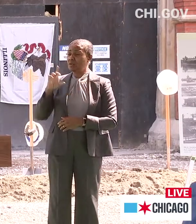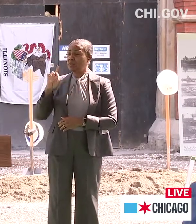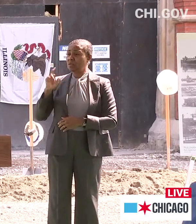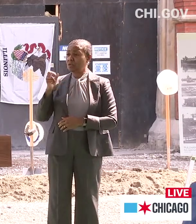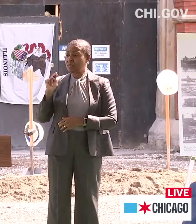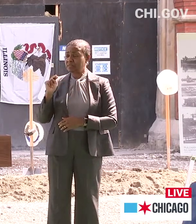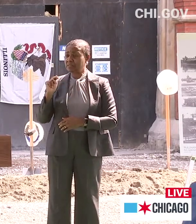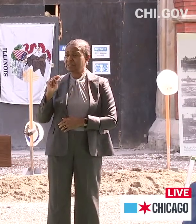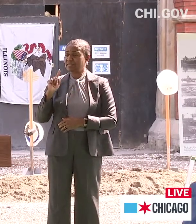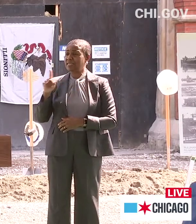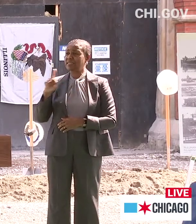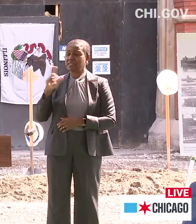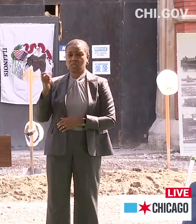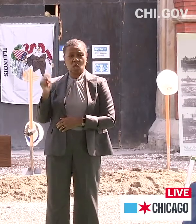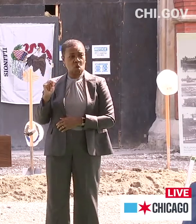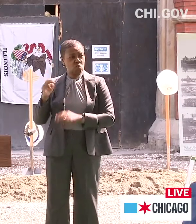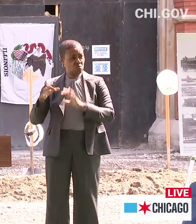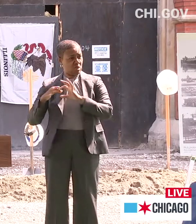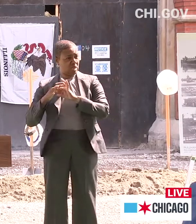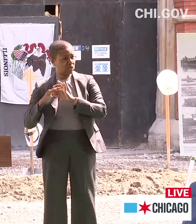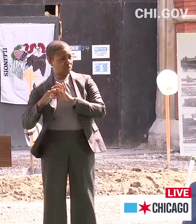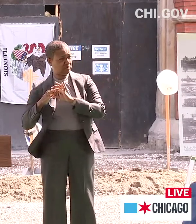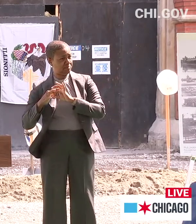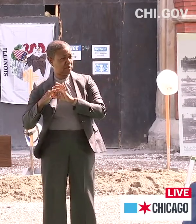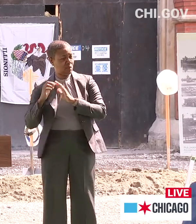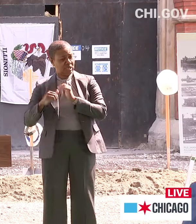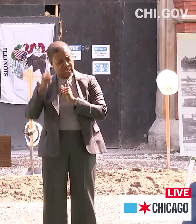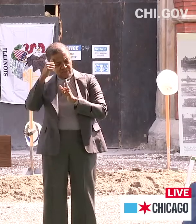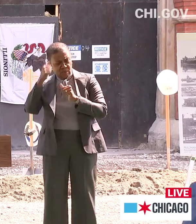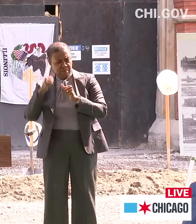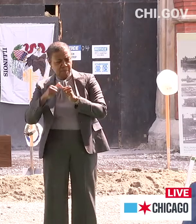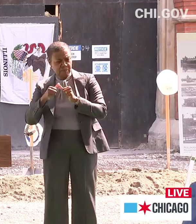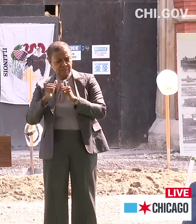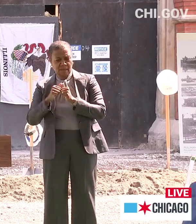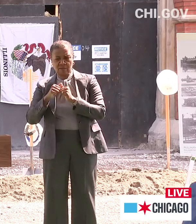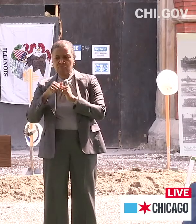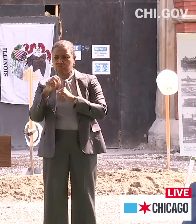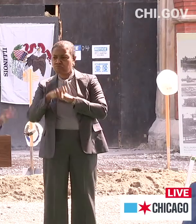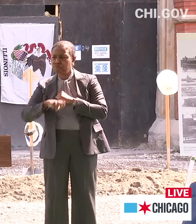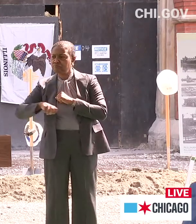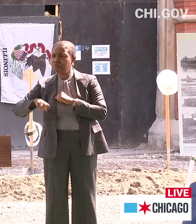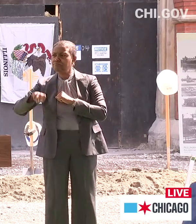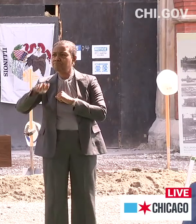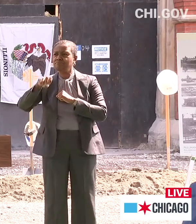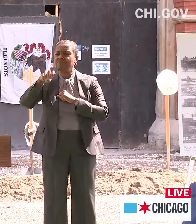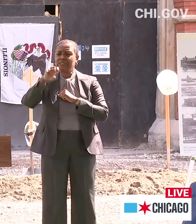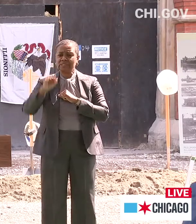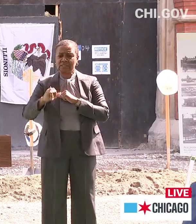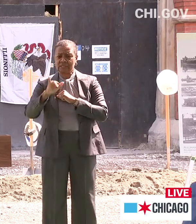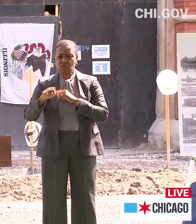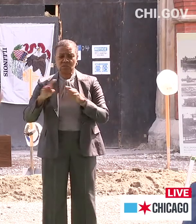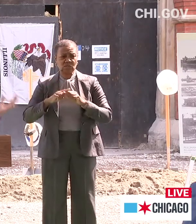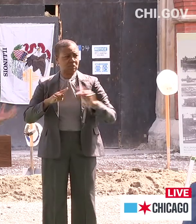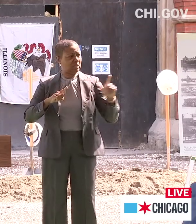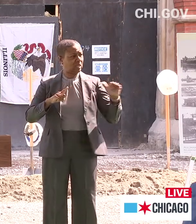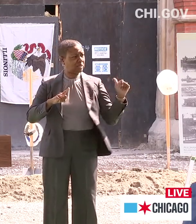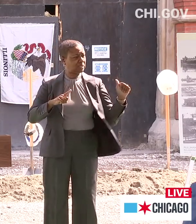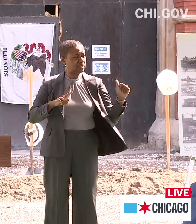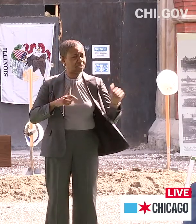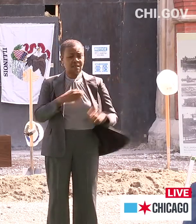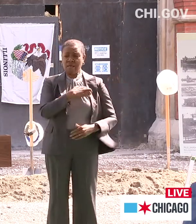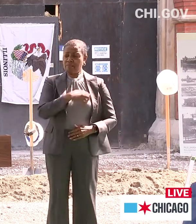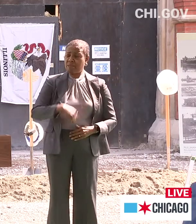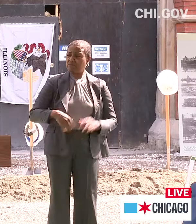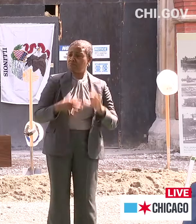his personal relationship and what he remembers about traveling from Southern Illinois to Los Angeles. The mayor talked